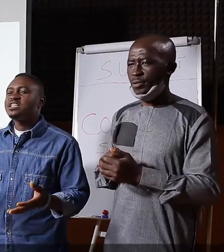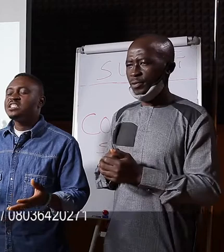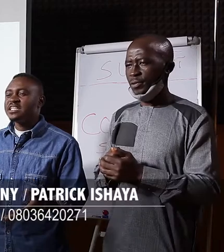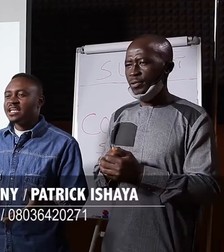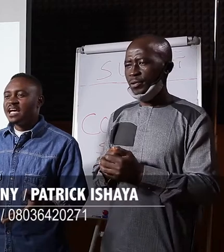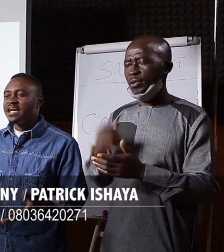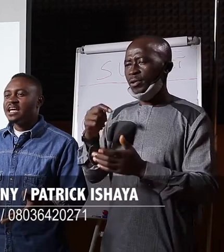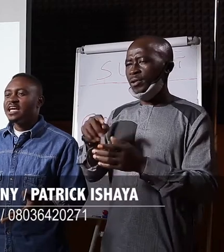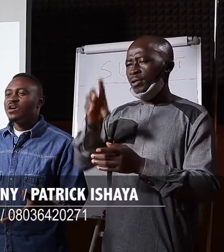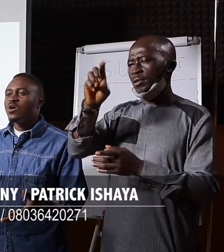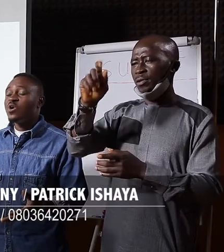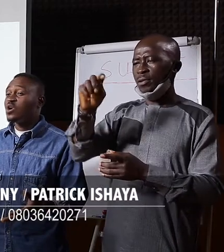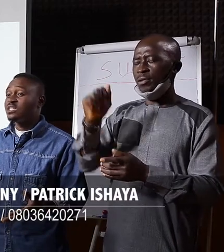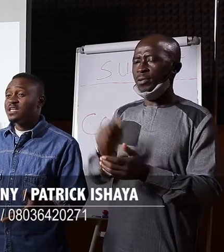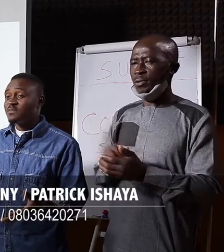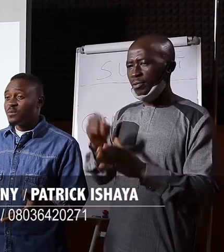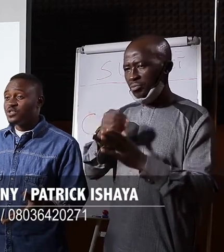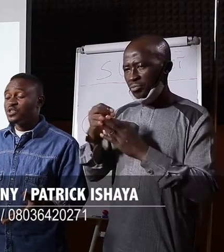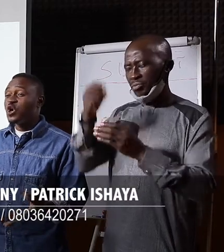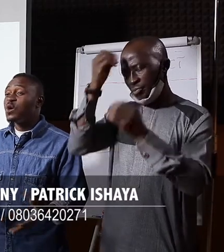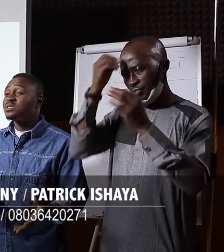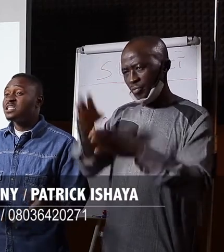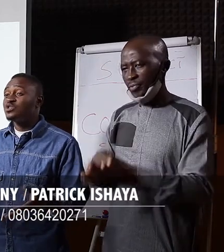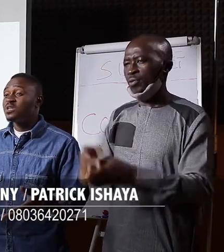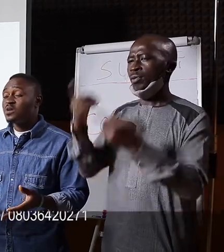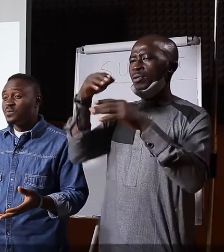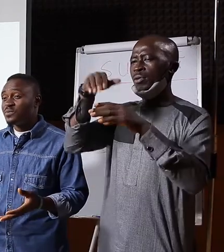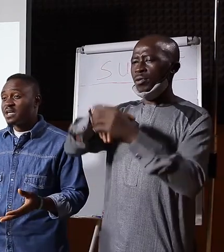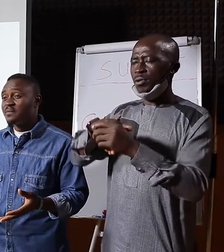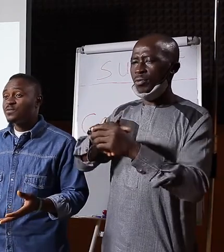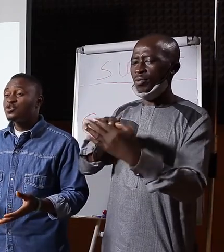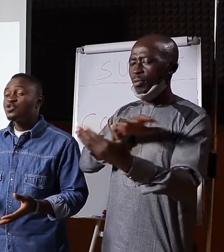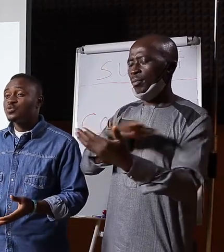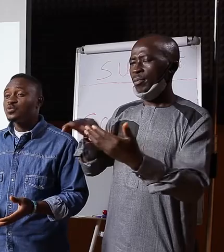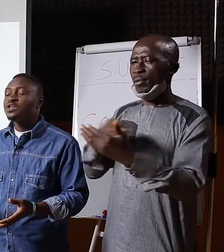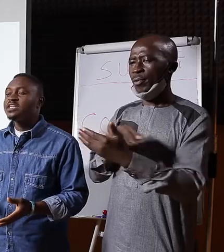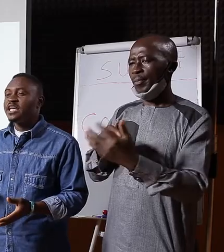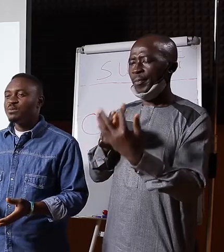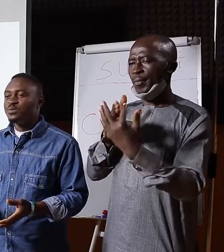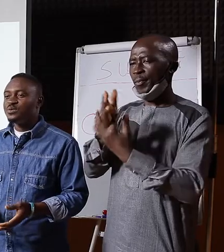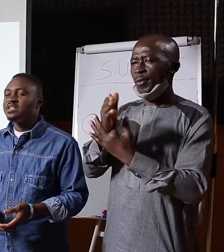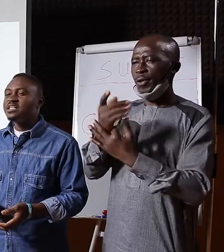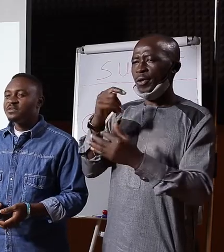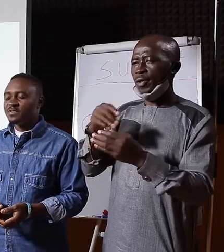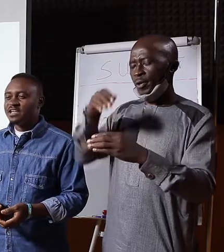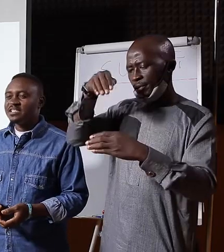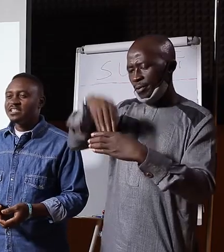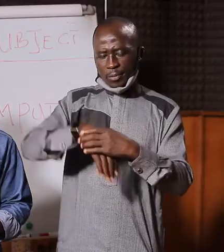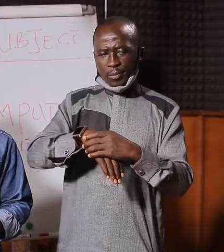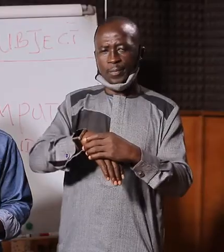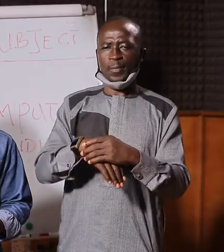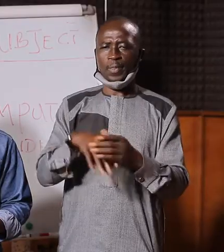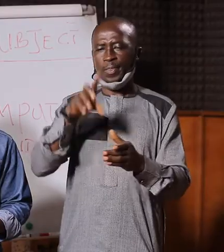So the data or the information comes into the computer through the input